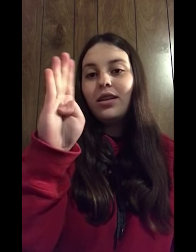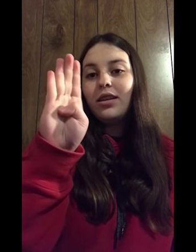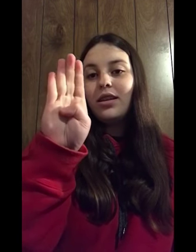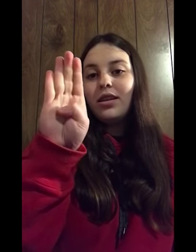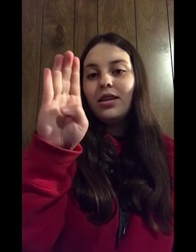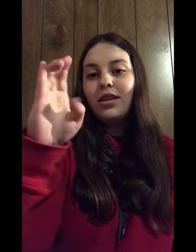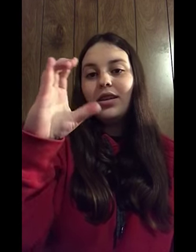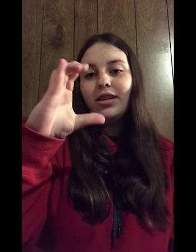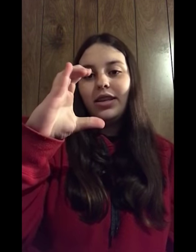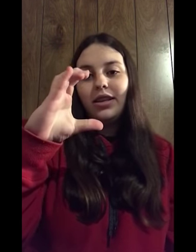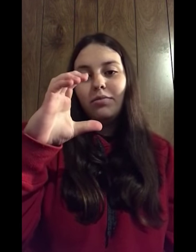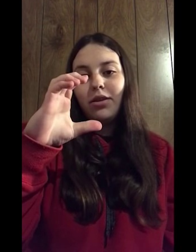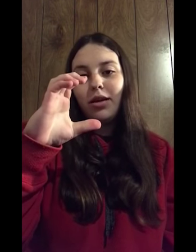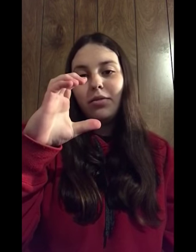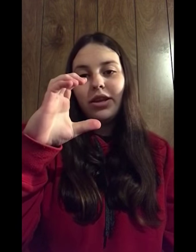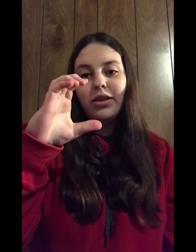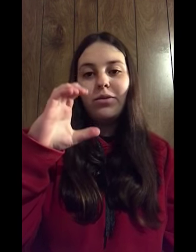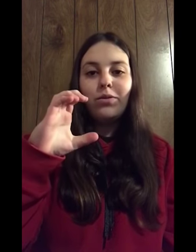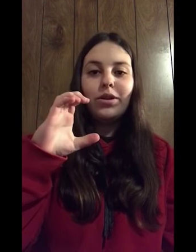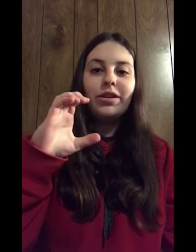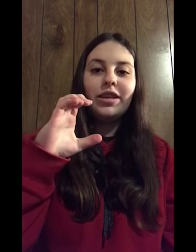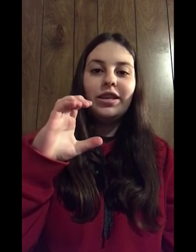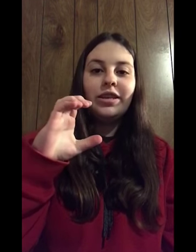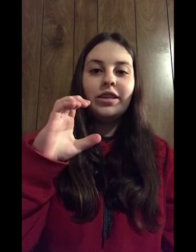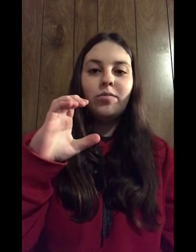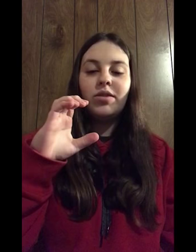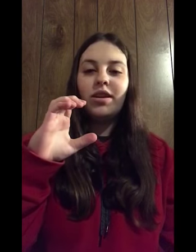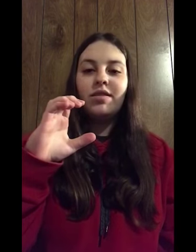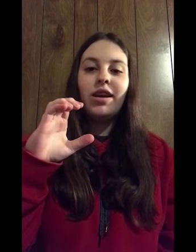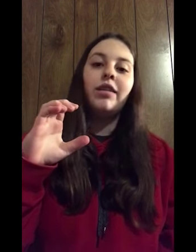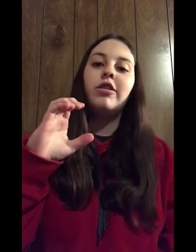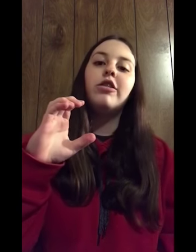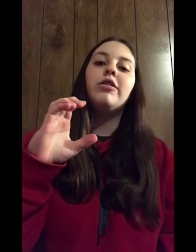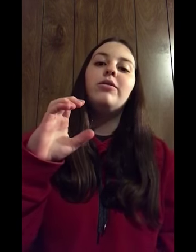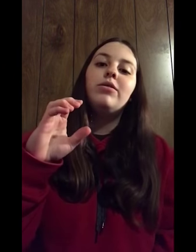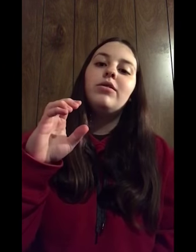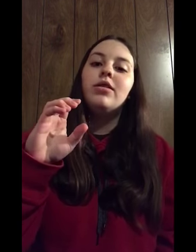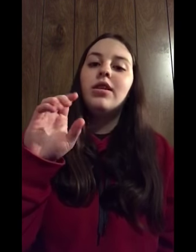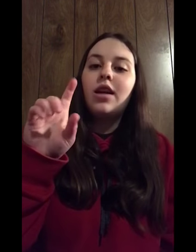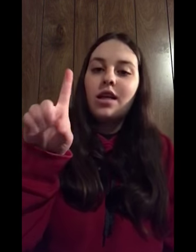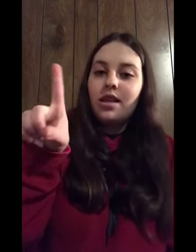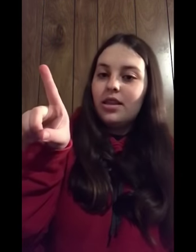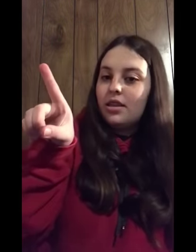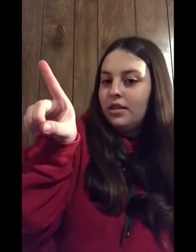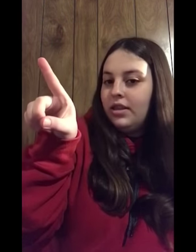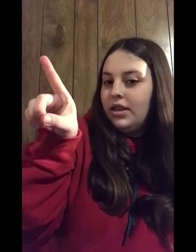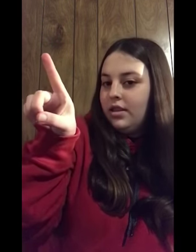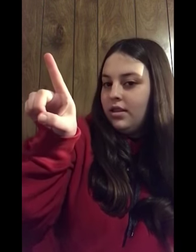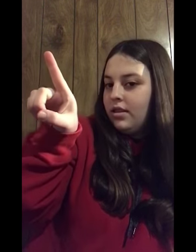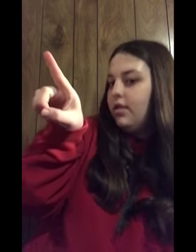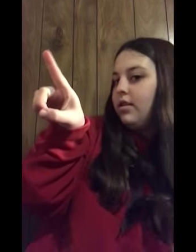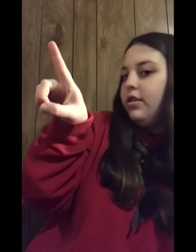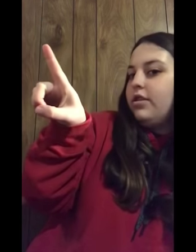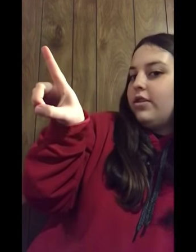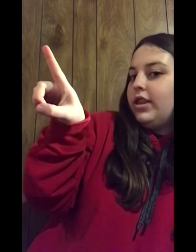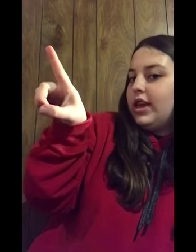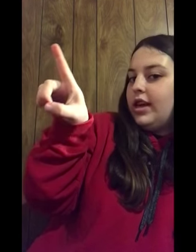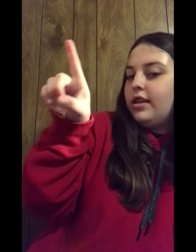B, C, probably one of the easiest besides L or O. D, you're gonna go like that.